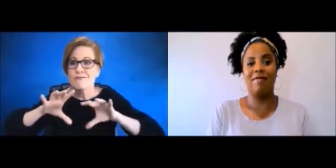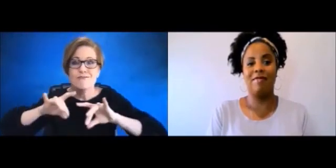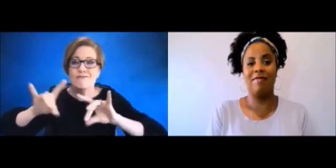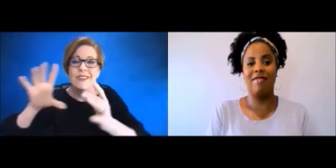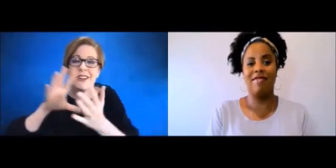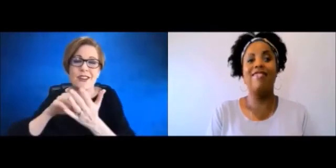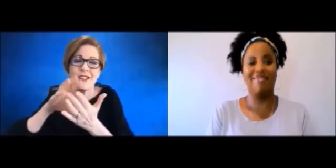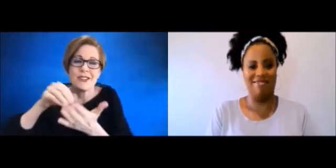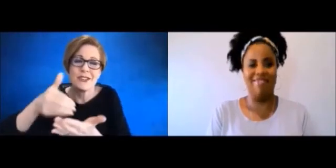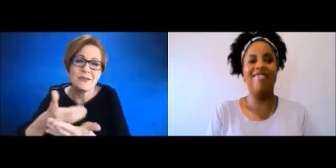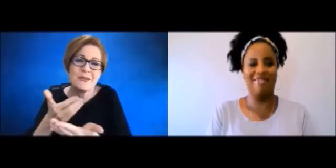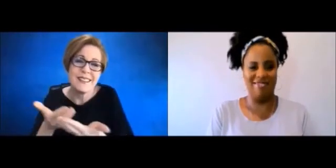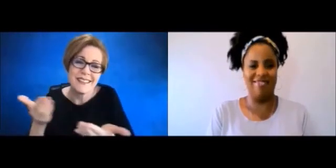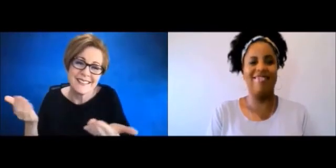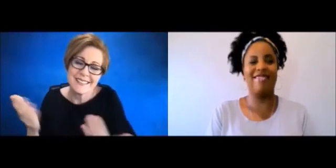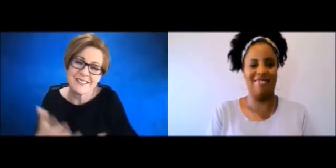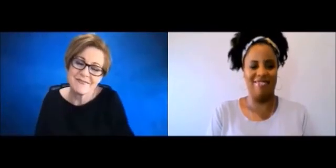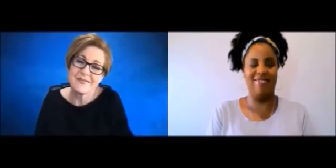I'm always trying to learn new things.